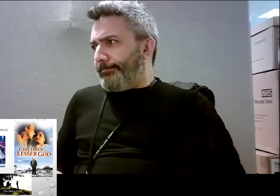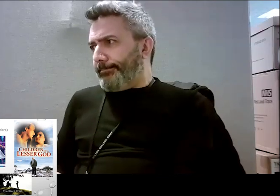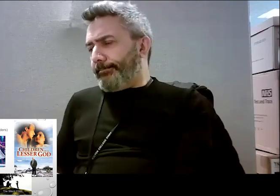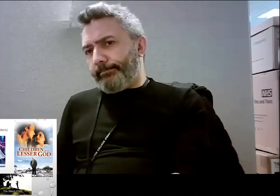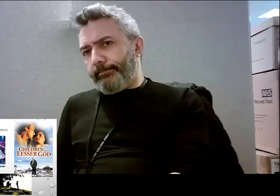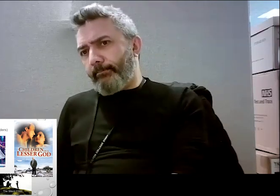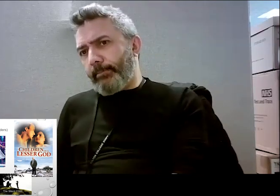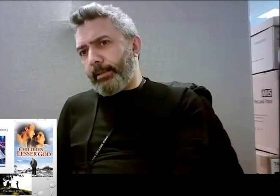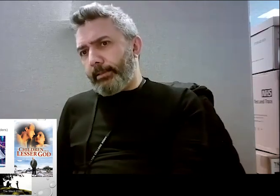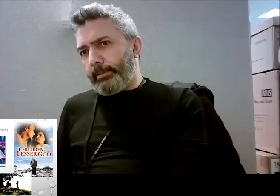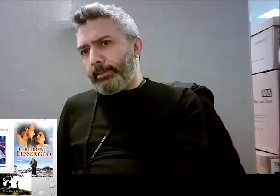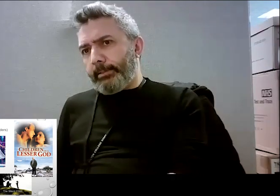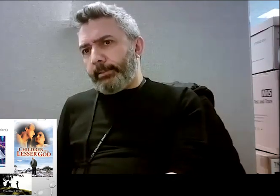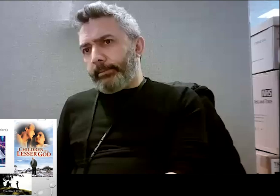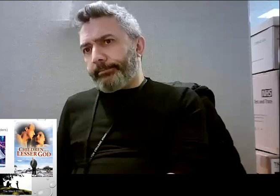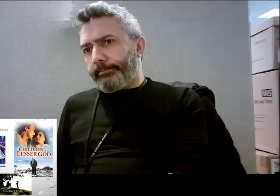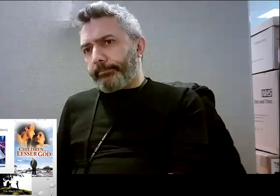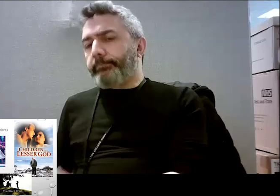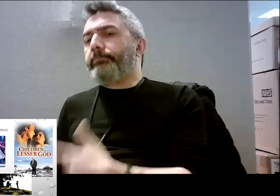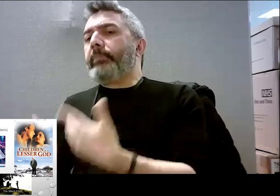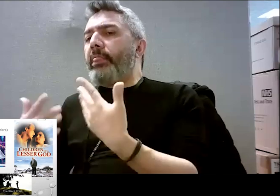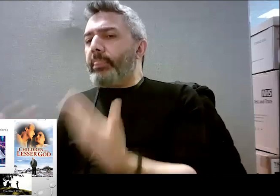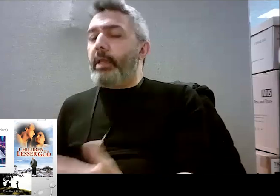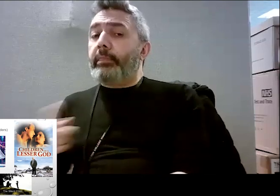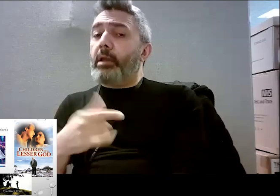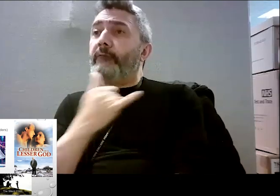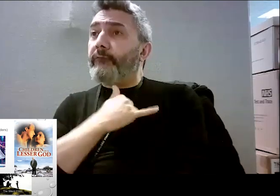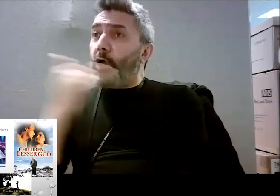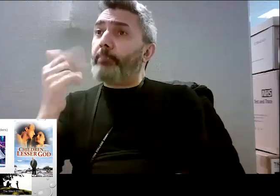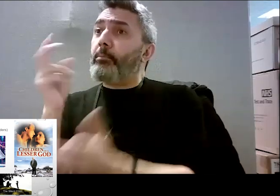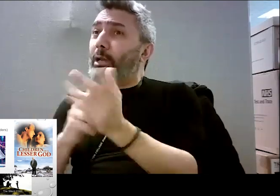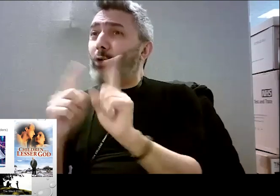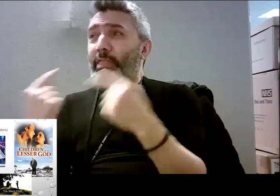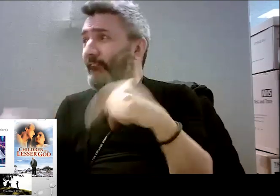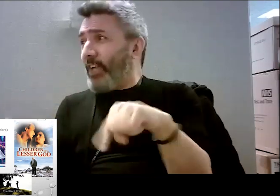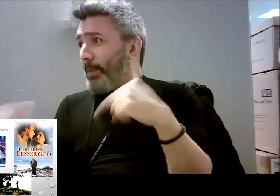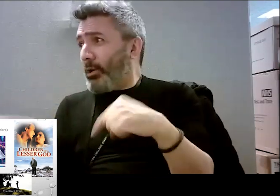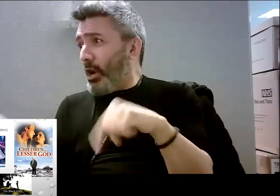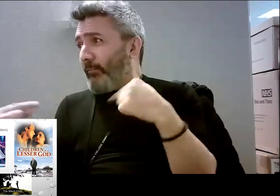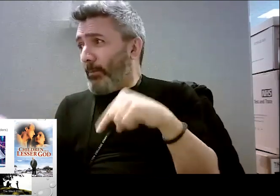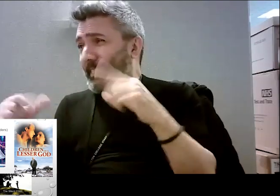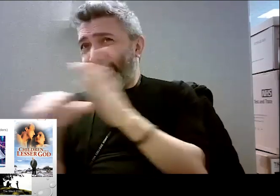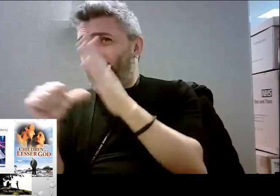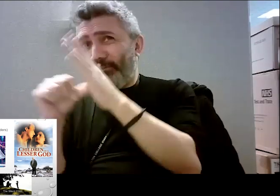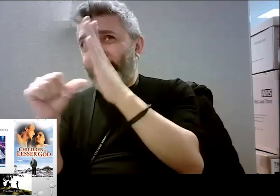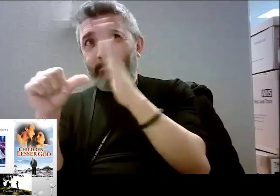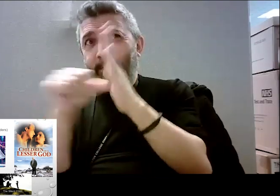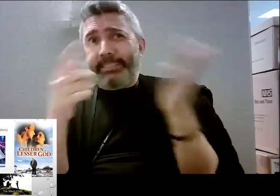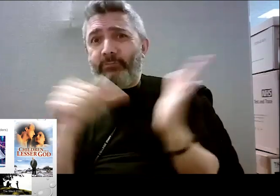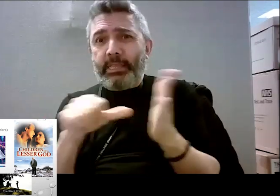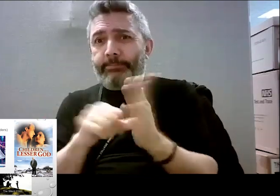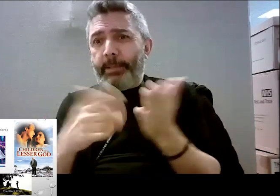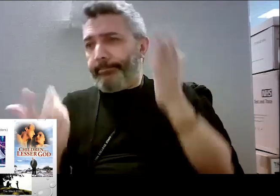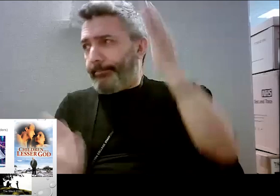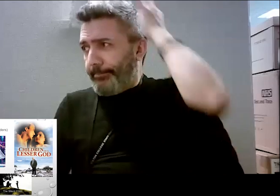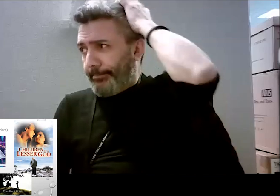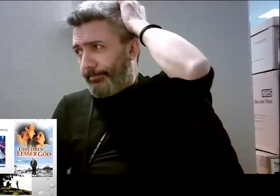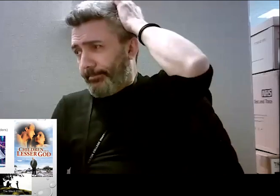his son to have to interpret for him for this issue. They phoned and they said, no, there's no interpreters available. It's really, really difficult